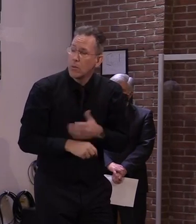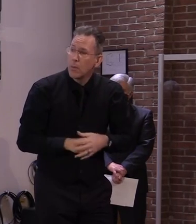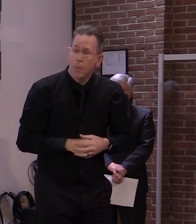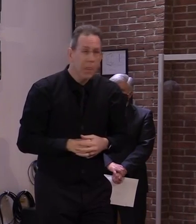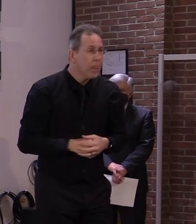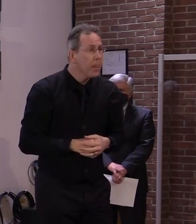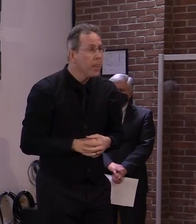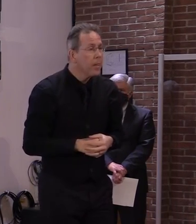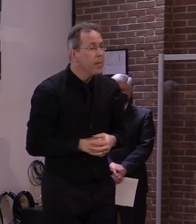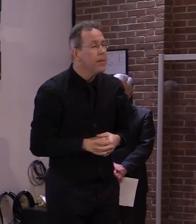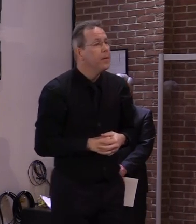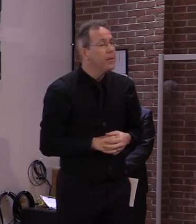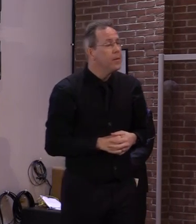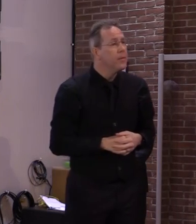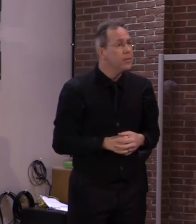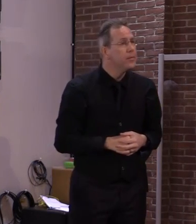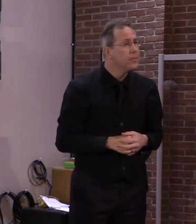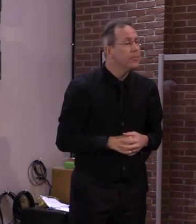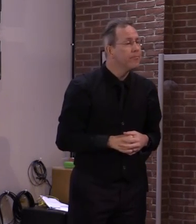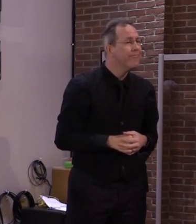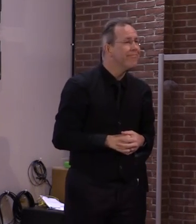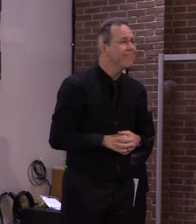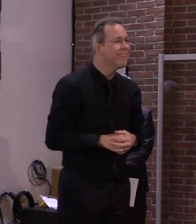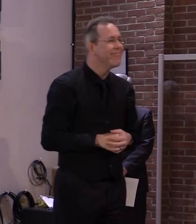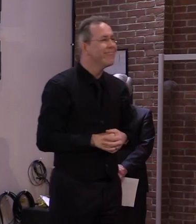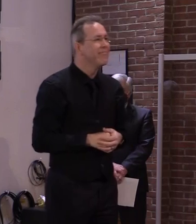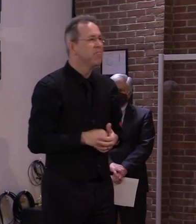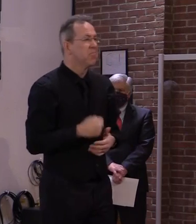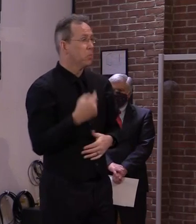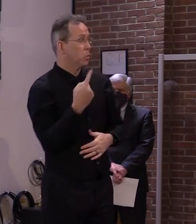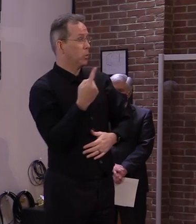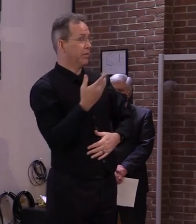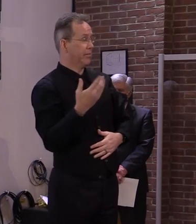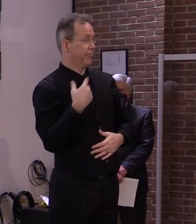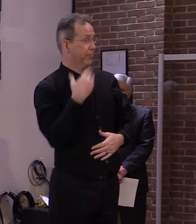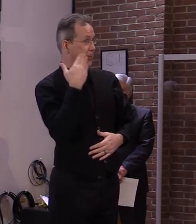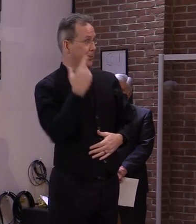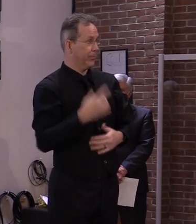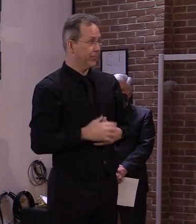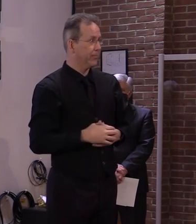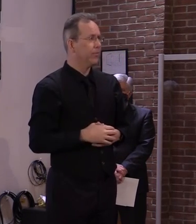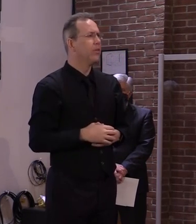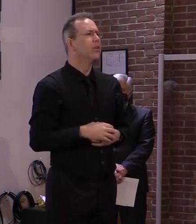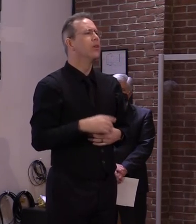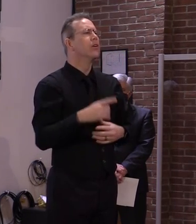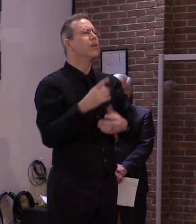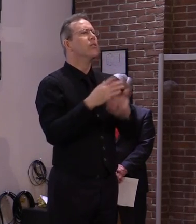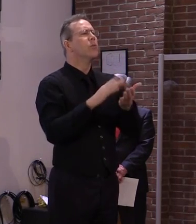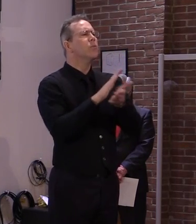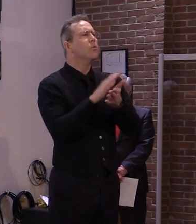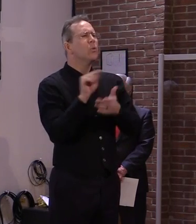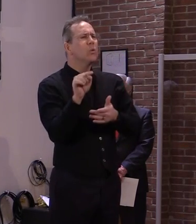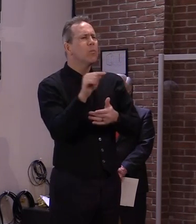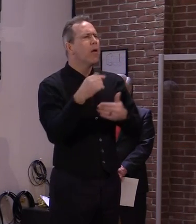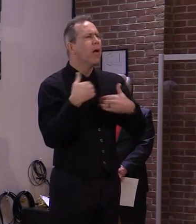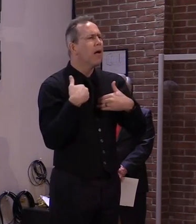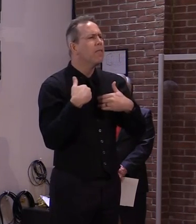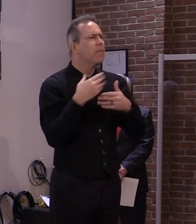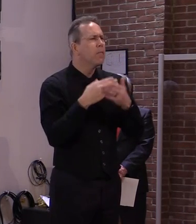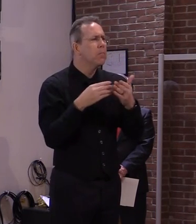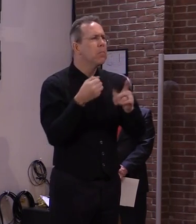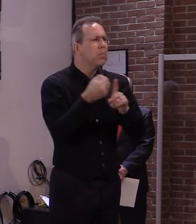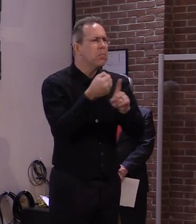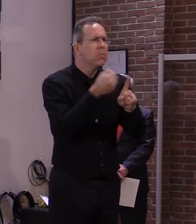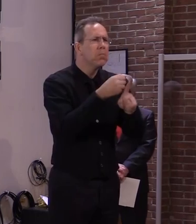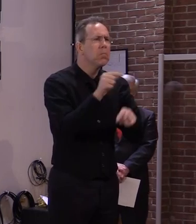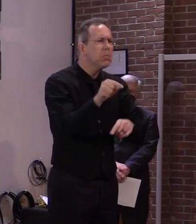The one noteworthy thing is, though there are still cases present in schools, we're not noticing them to be sports